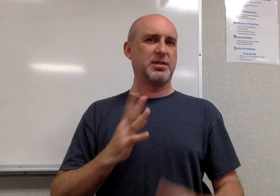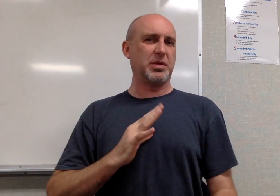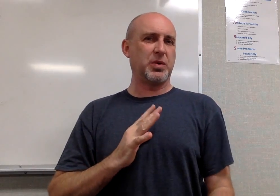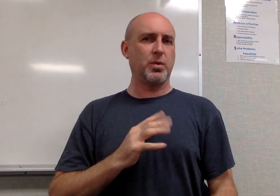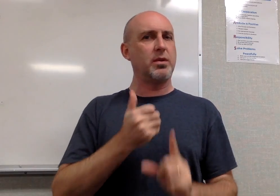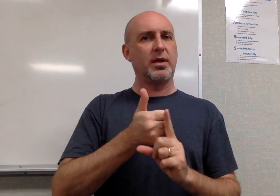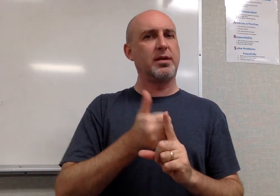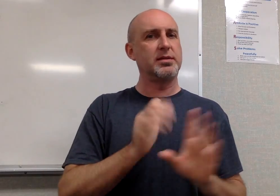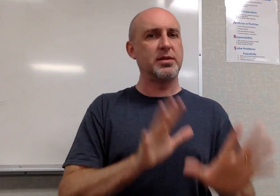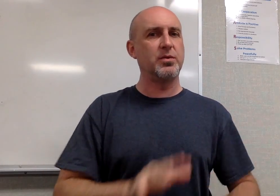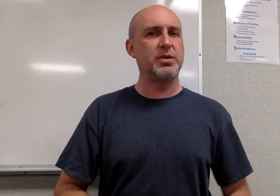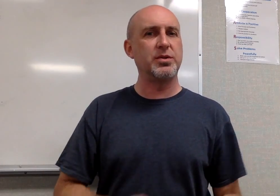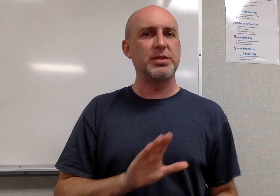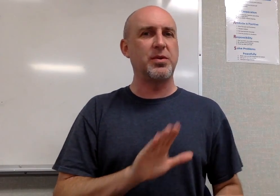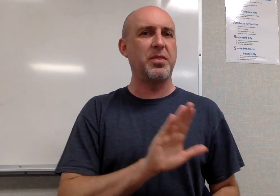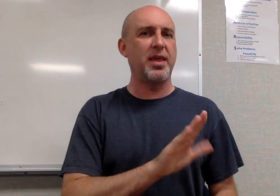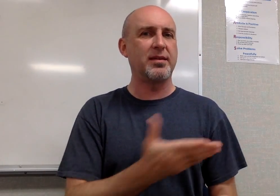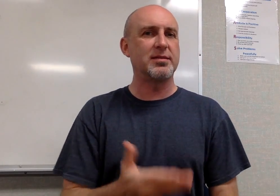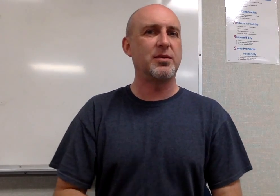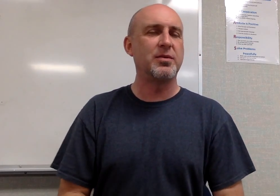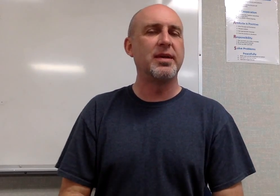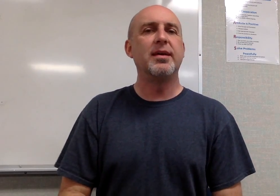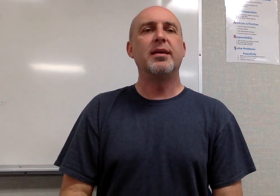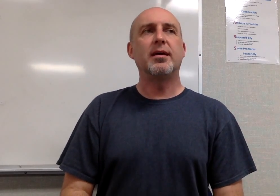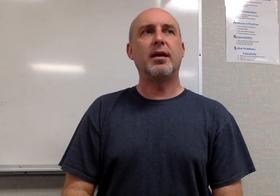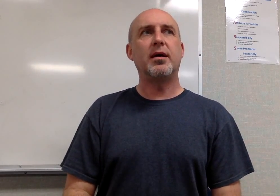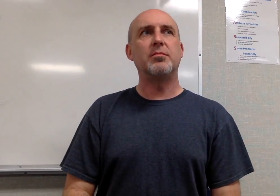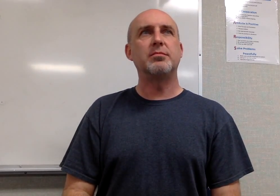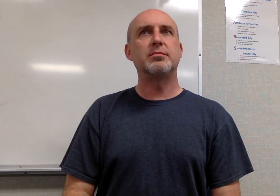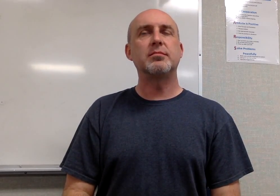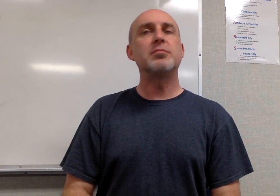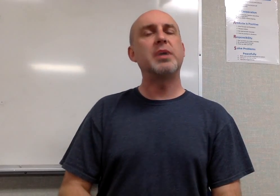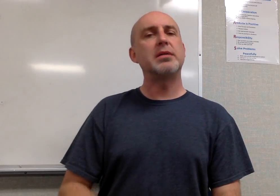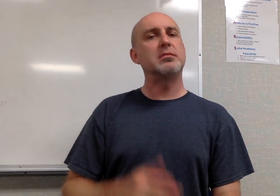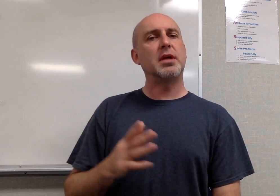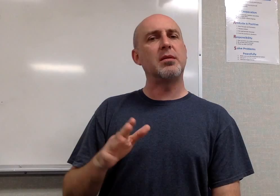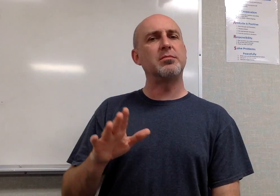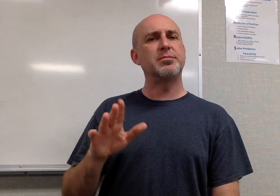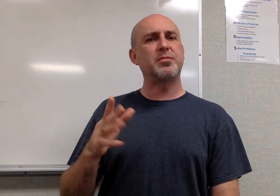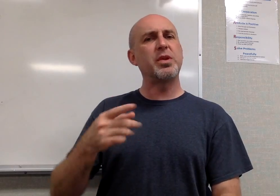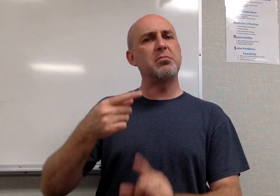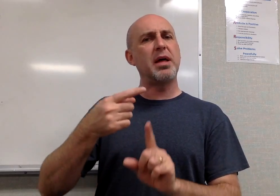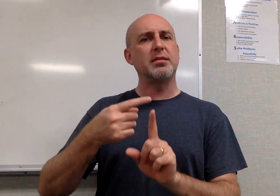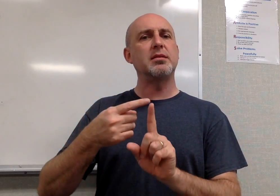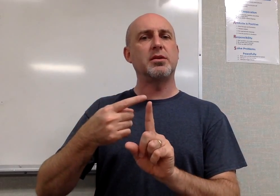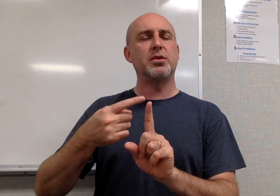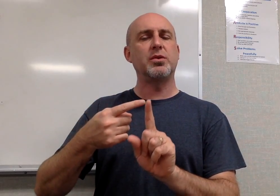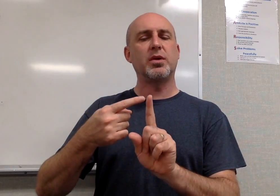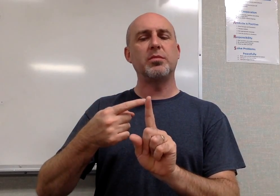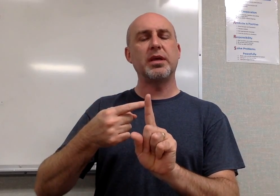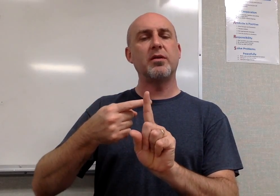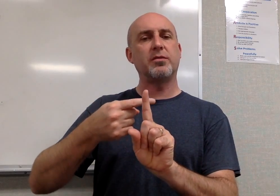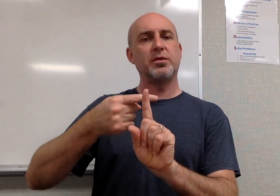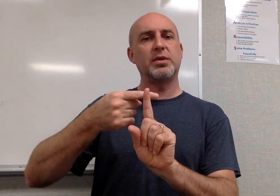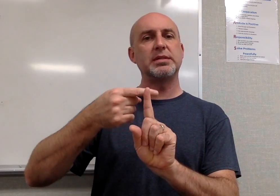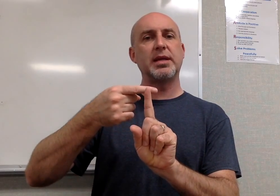to be cool on its own and do its own thing. So, but with month, you want to be careful. You want to